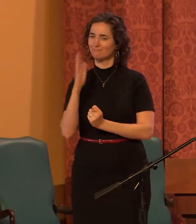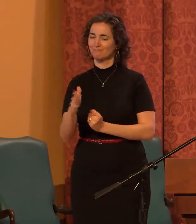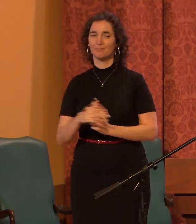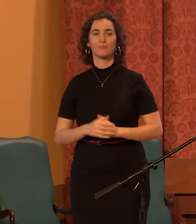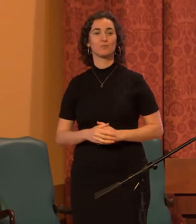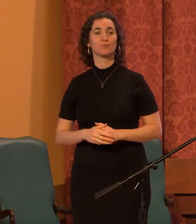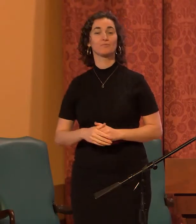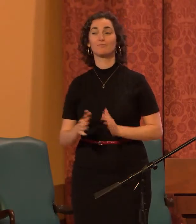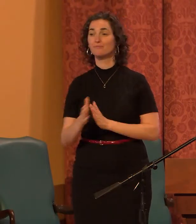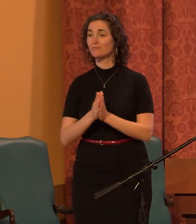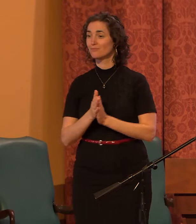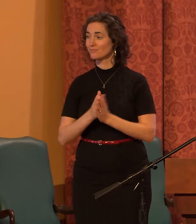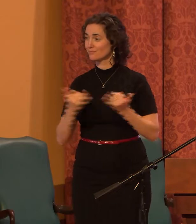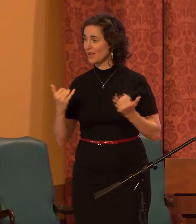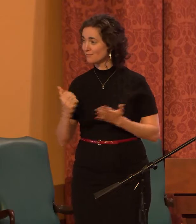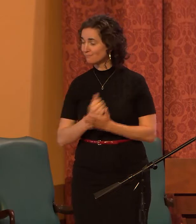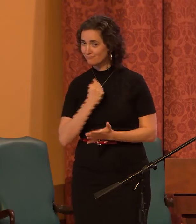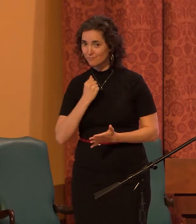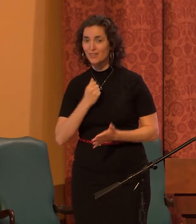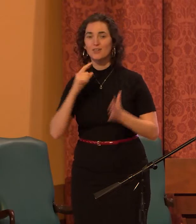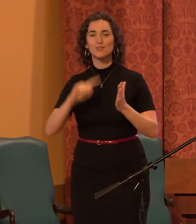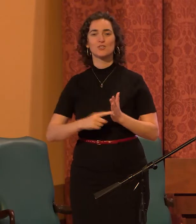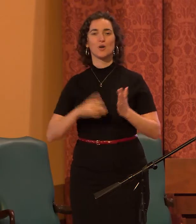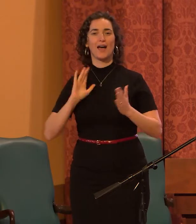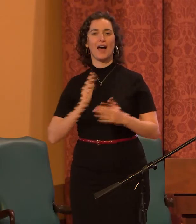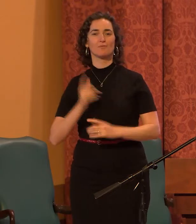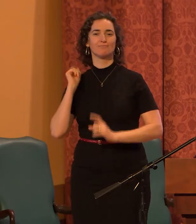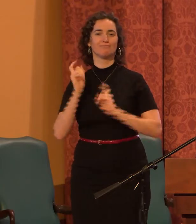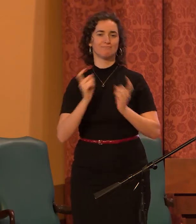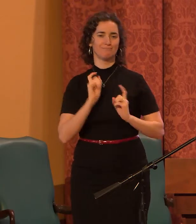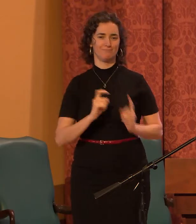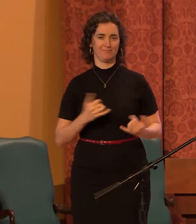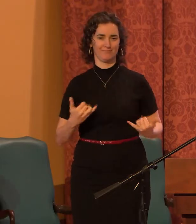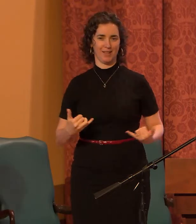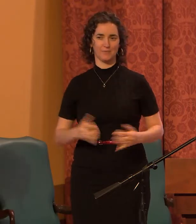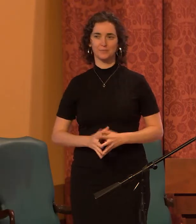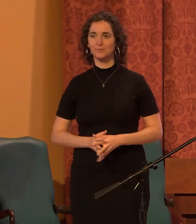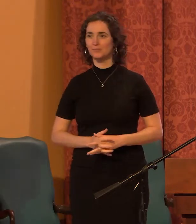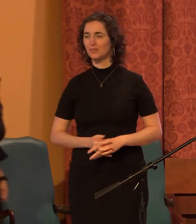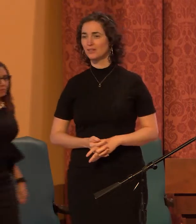And without further ado, we'll begin our presentations.